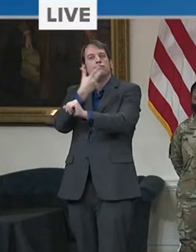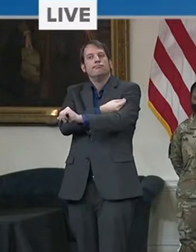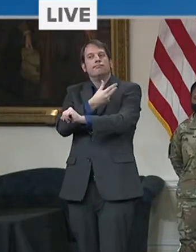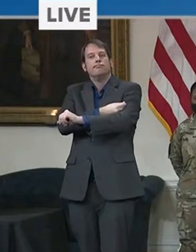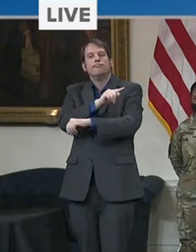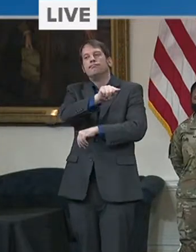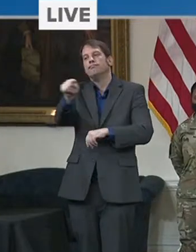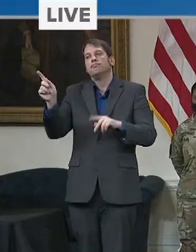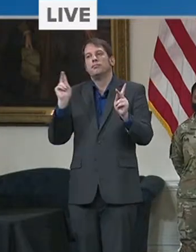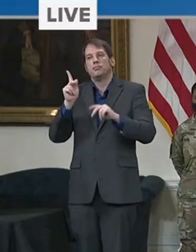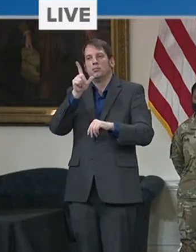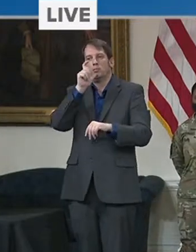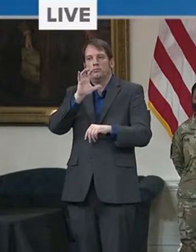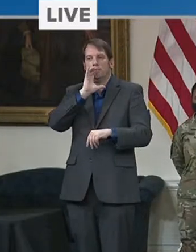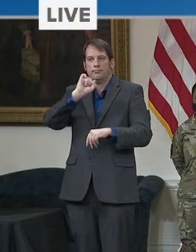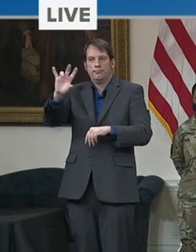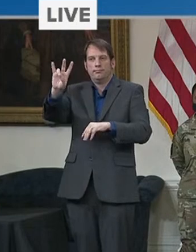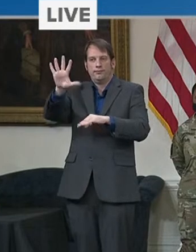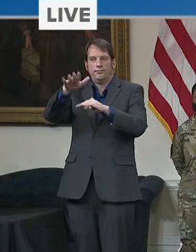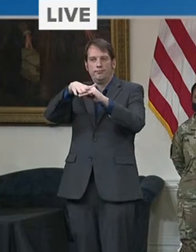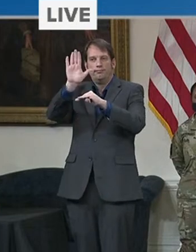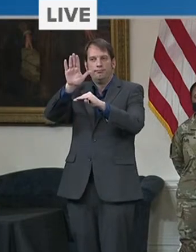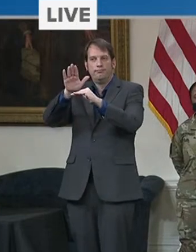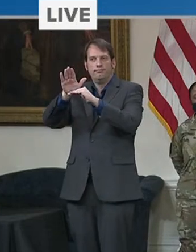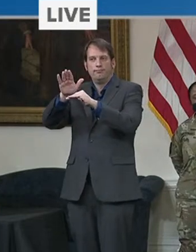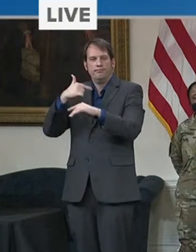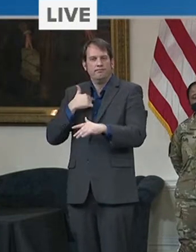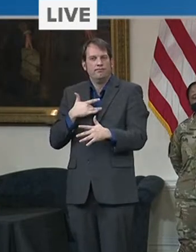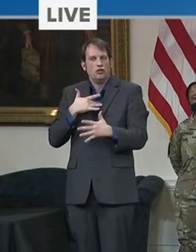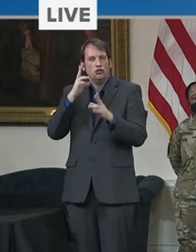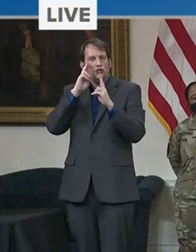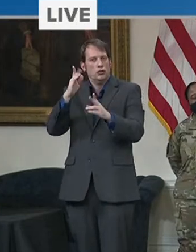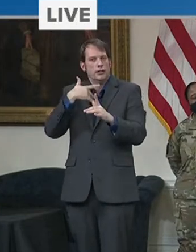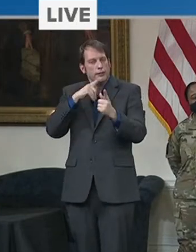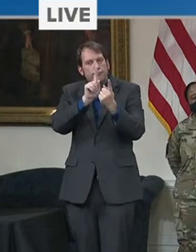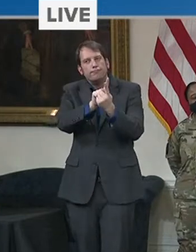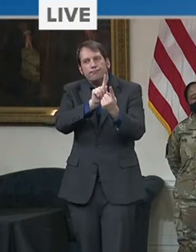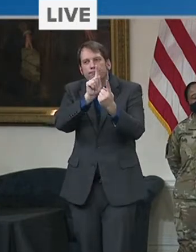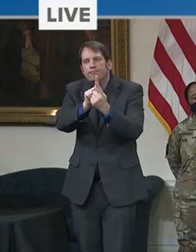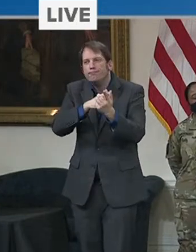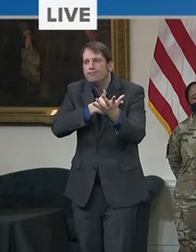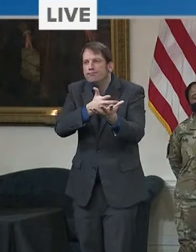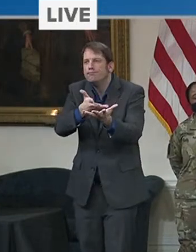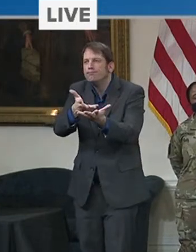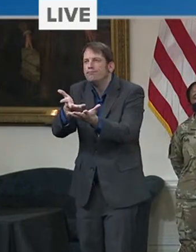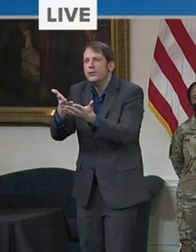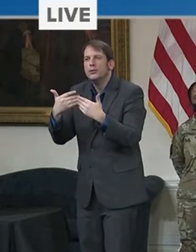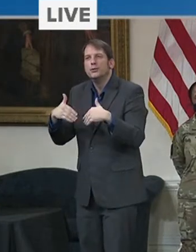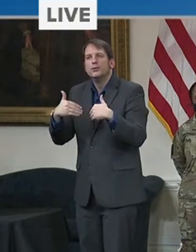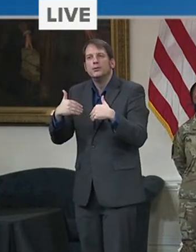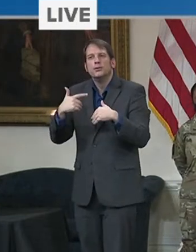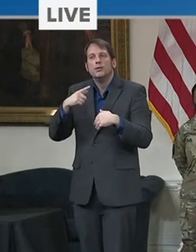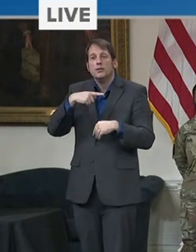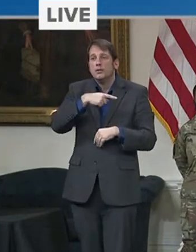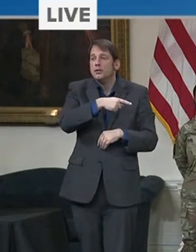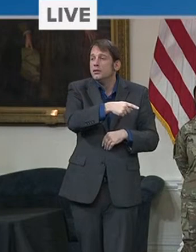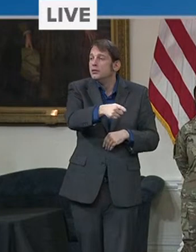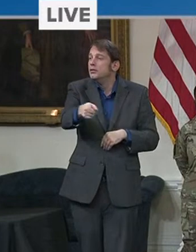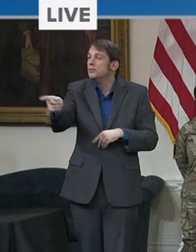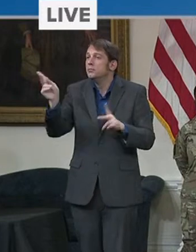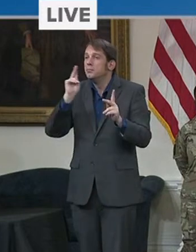these difficult times, everyone who was working or being vaccinated was positive and